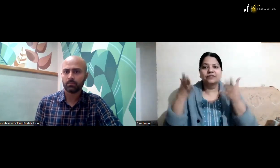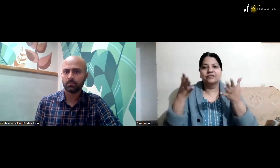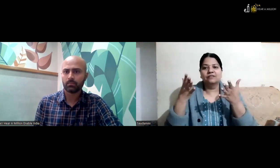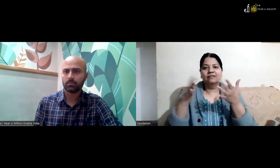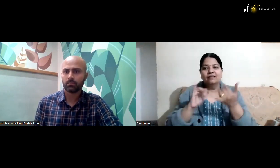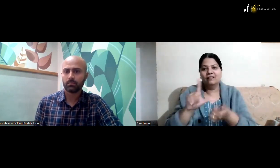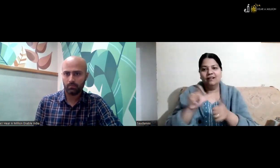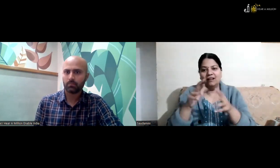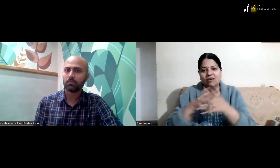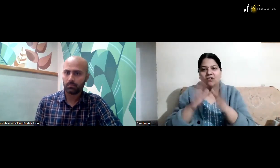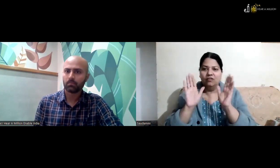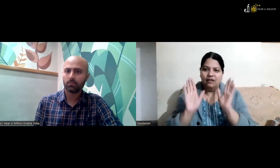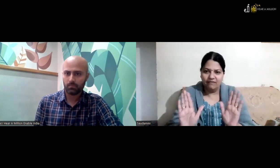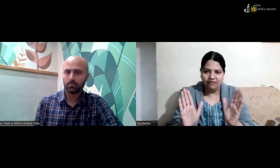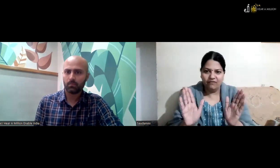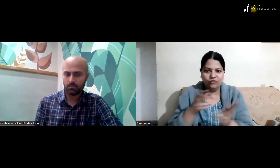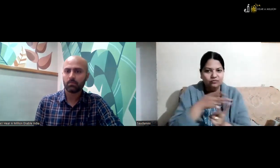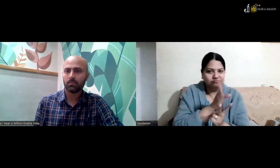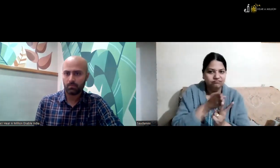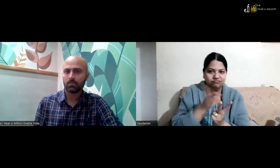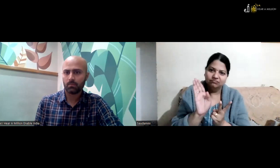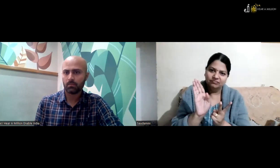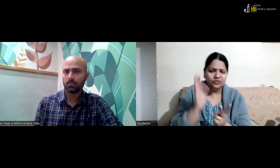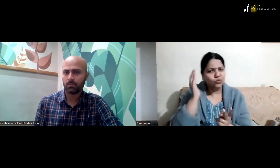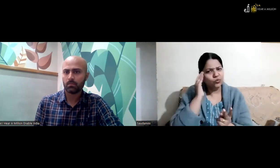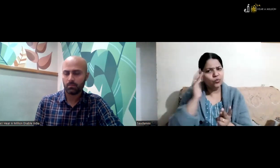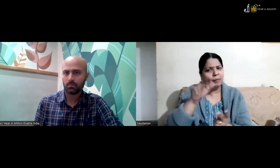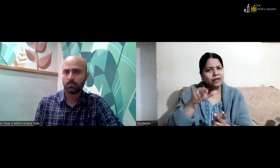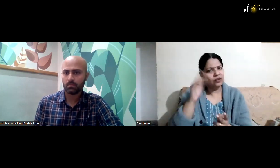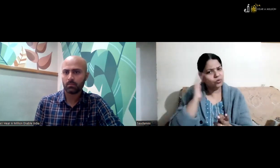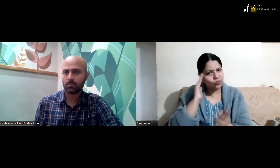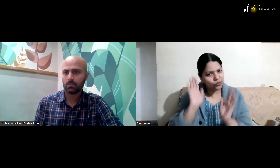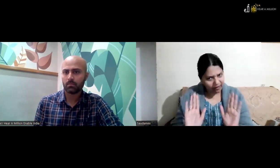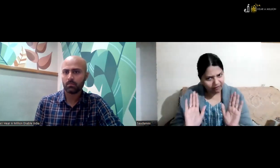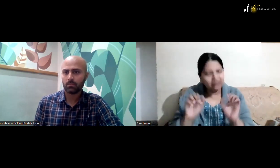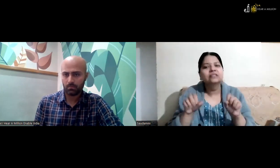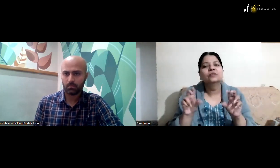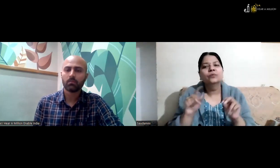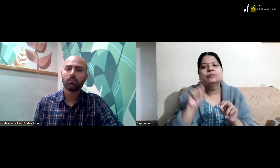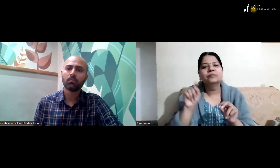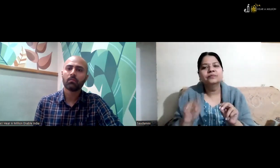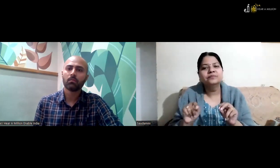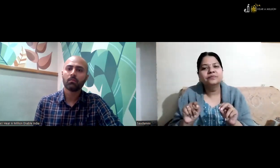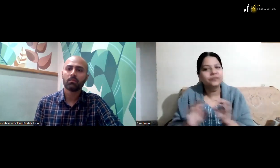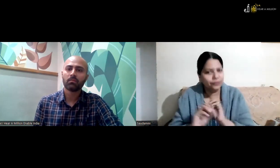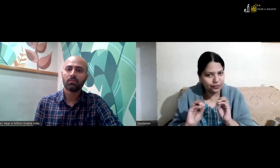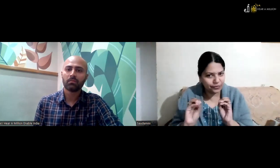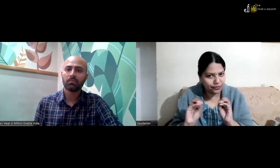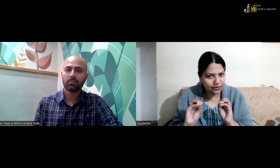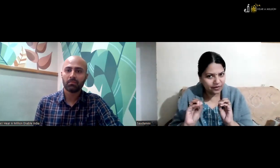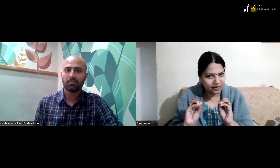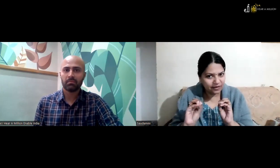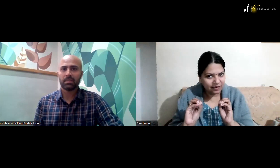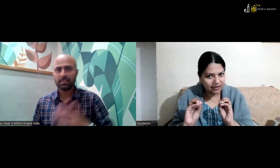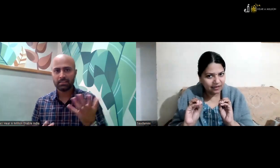us. So there are special laws with us. So there are two segments. So we must be